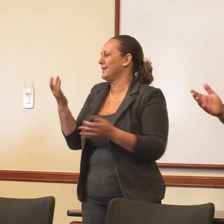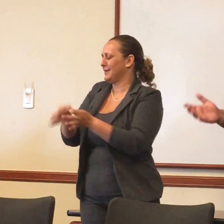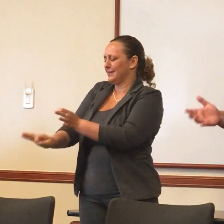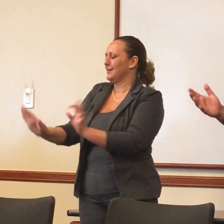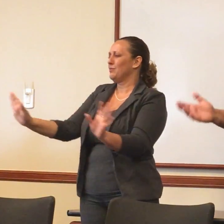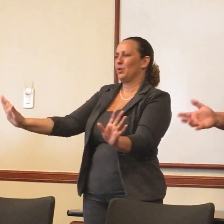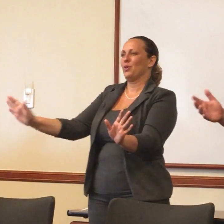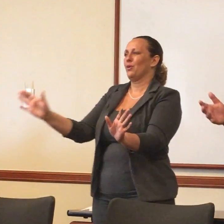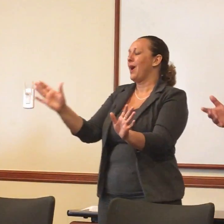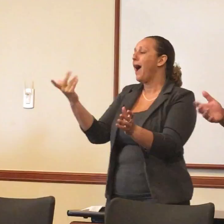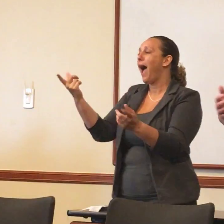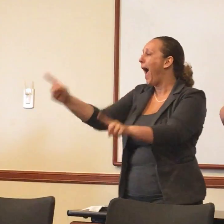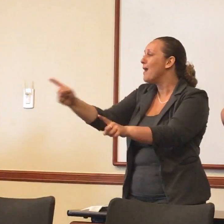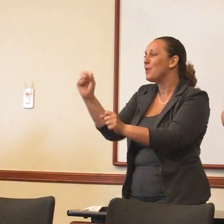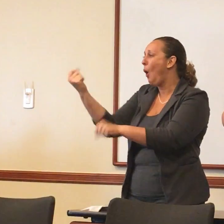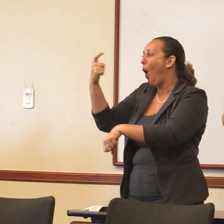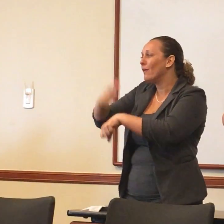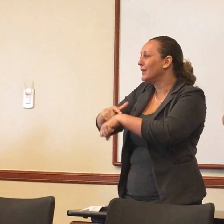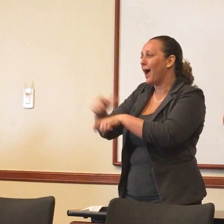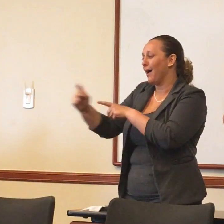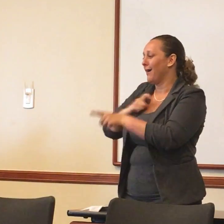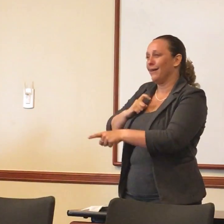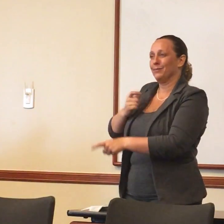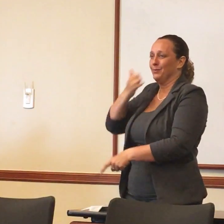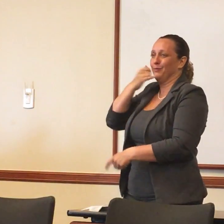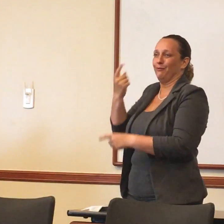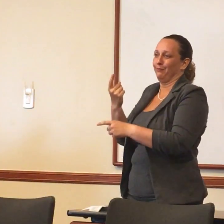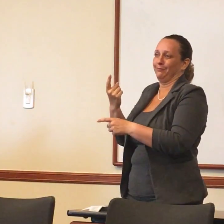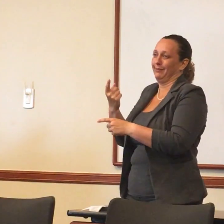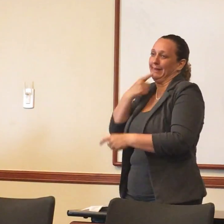mean, any call, it happens all the time with 911 calls.